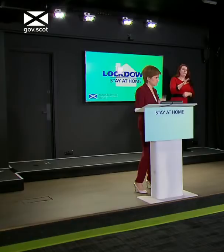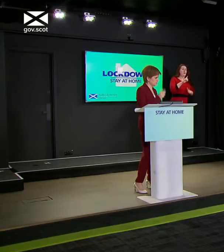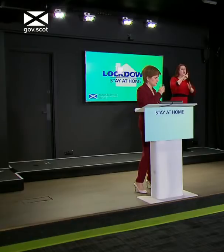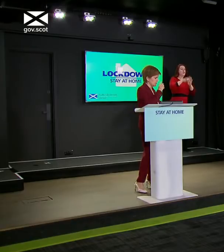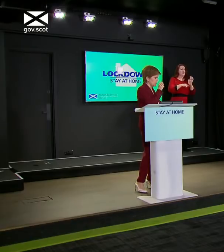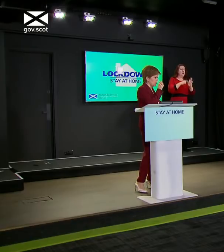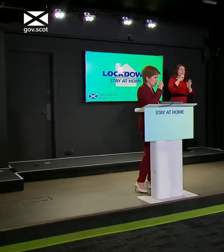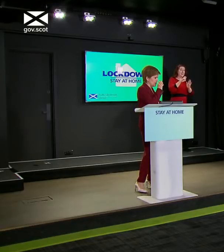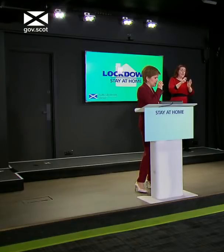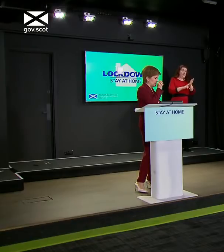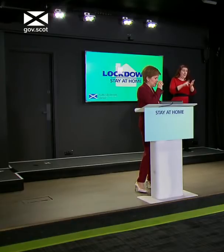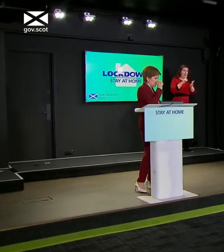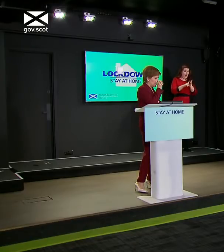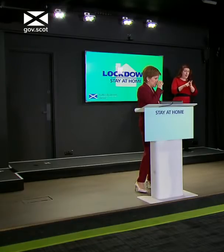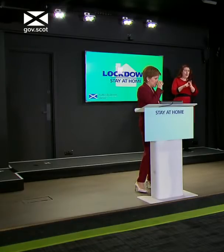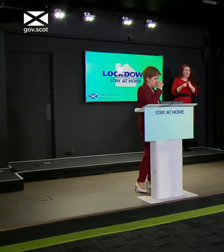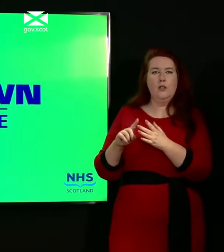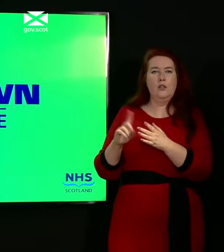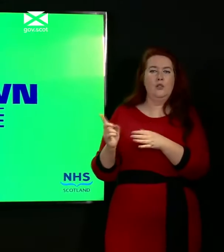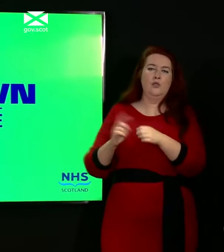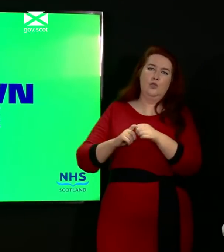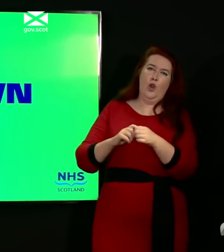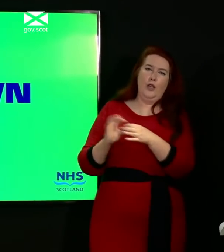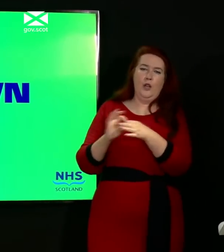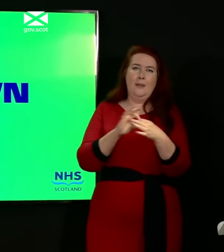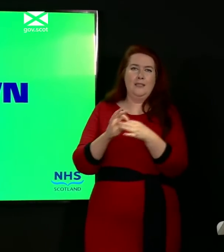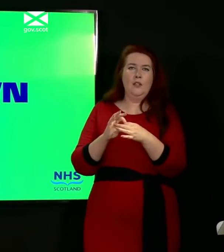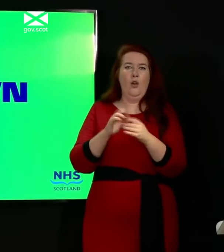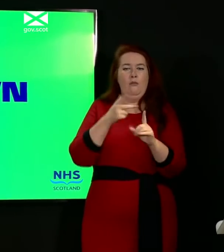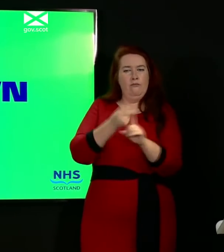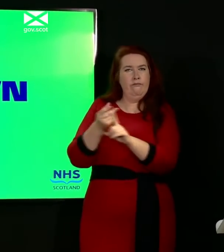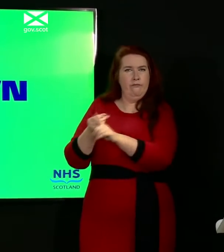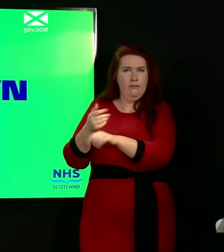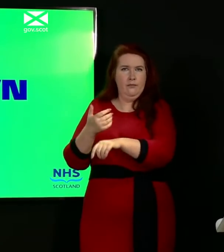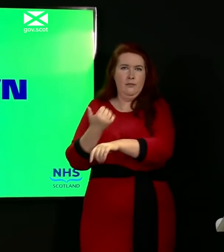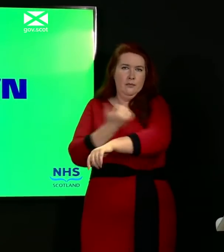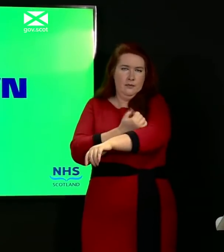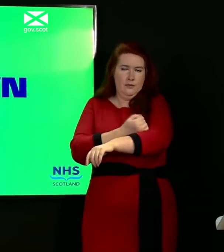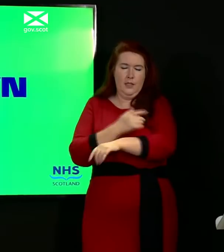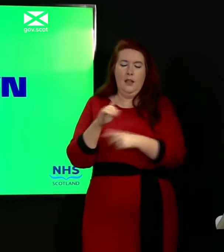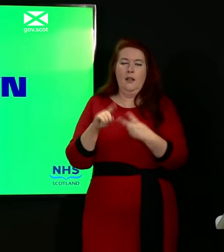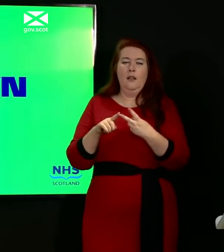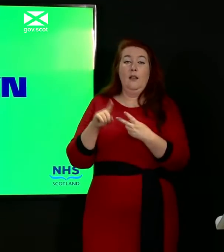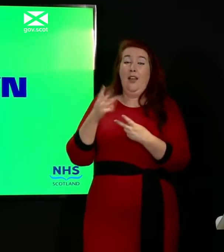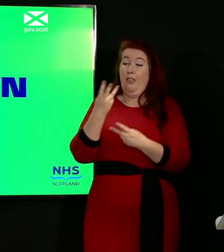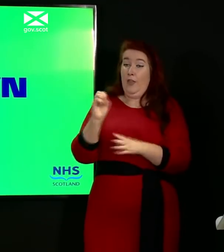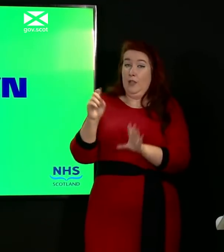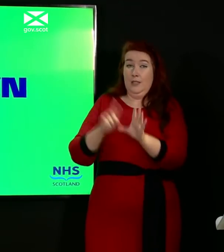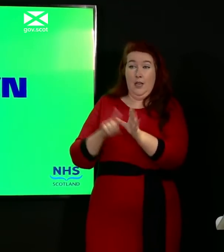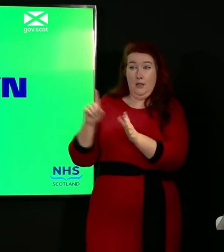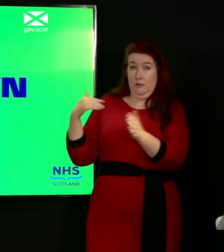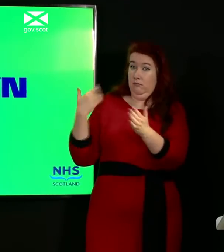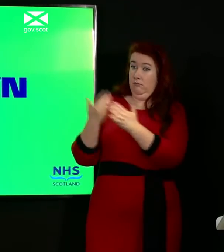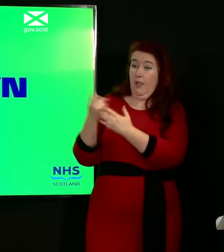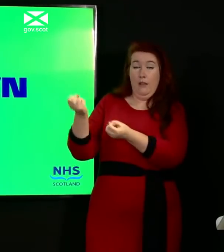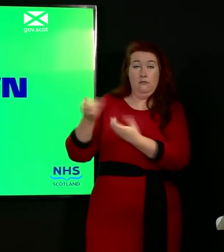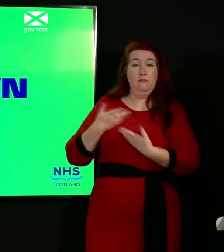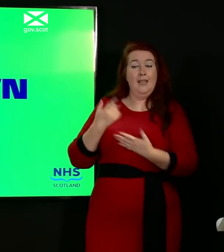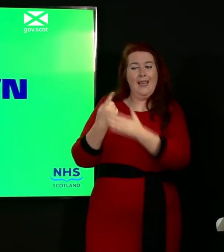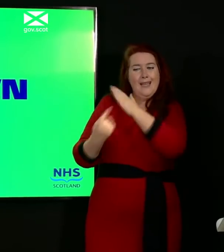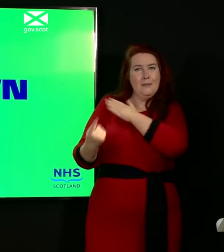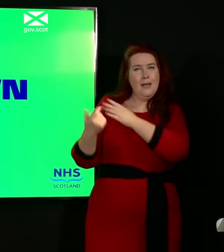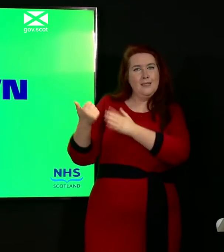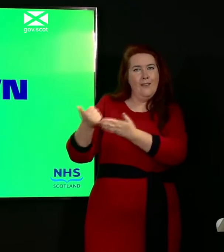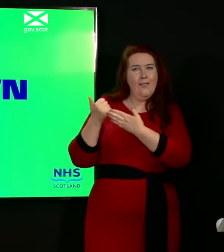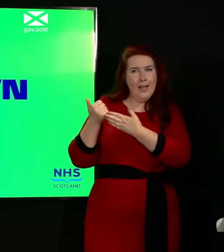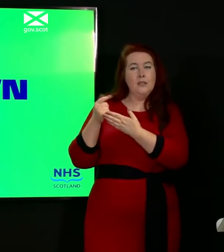30 years, the Joint Committee on Vaccination and Immunisation, for 30 years has provided completely independent advice to